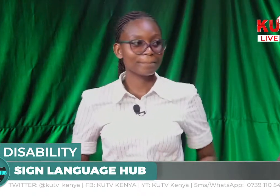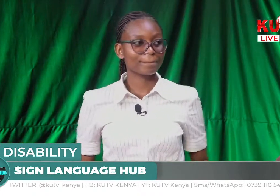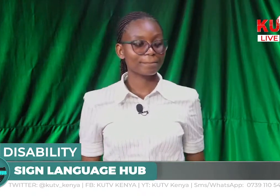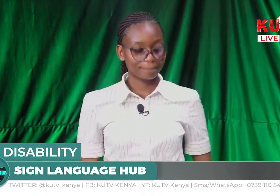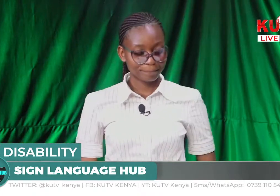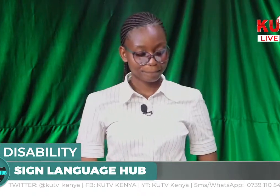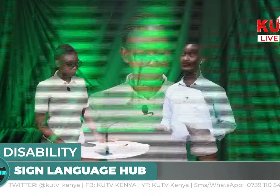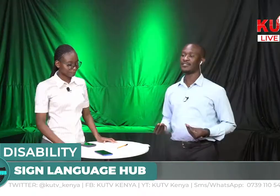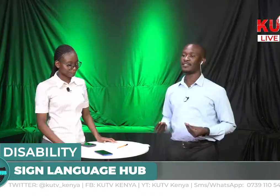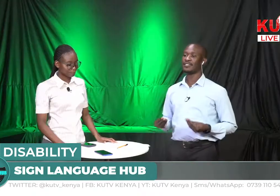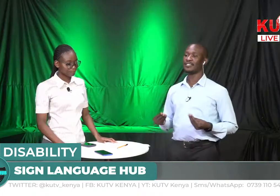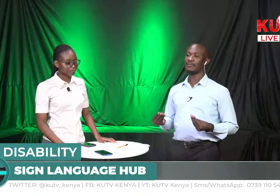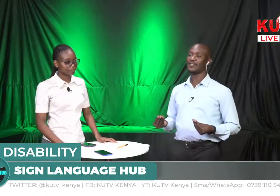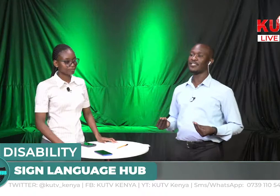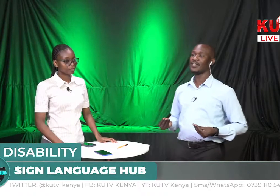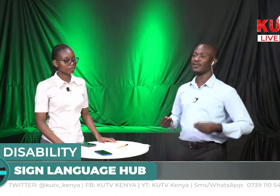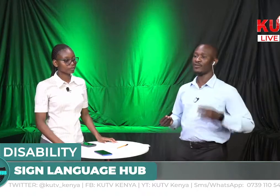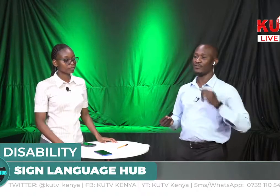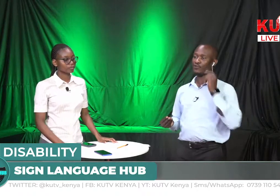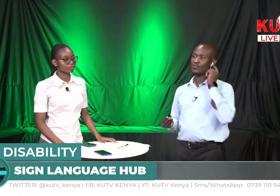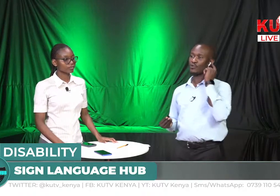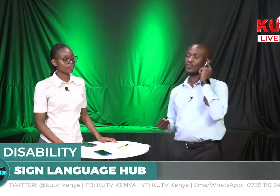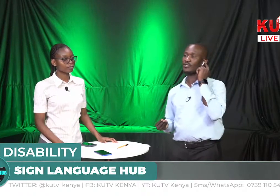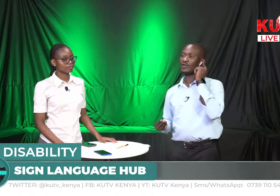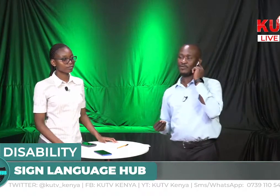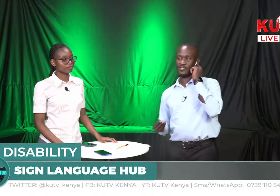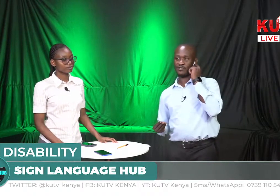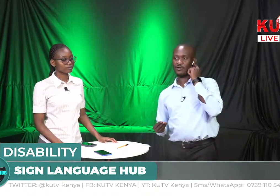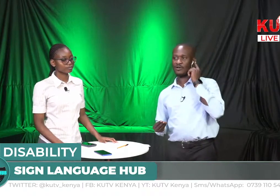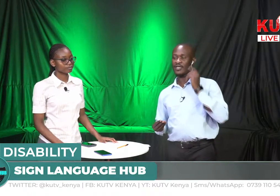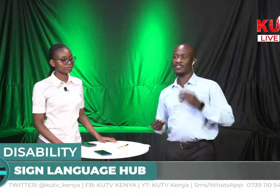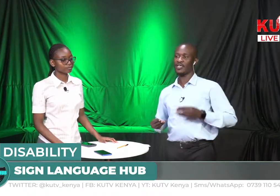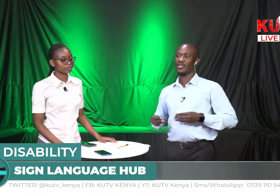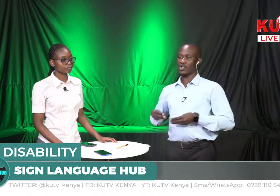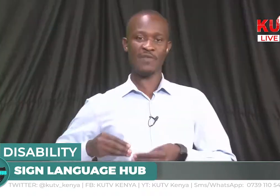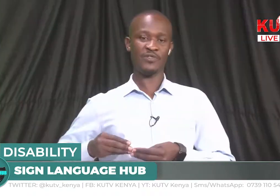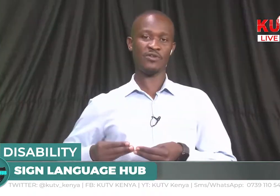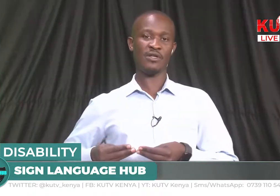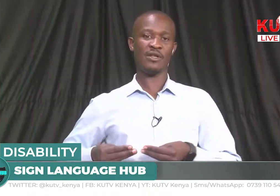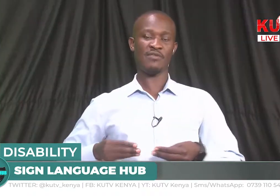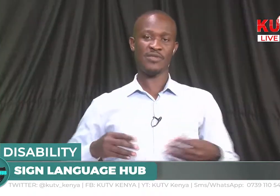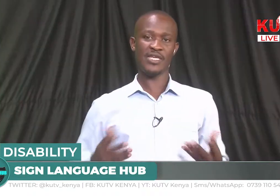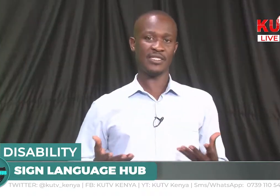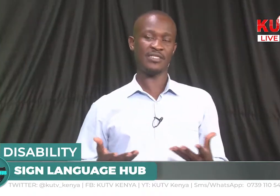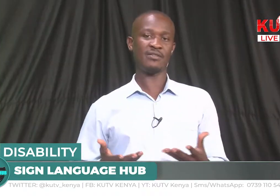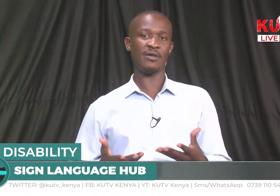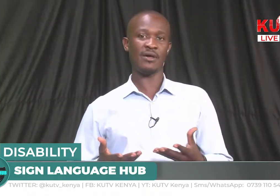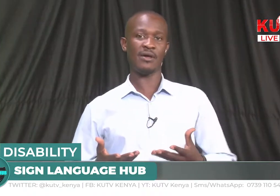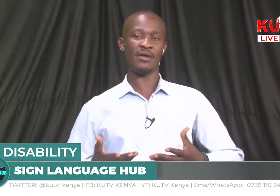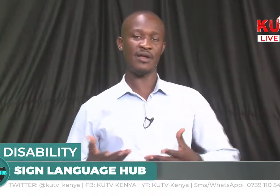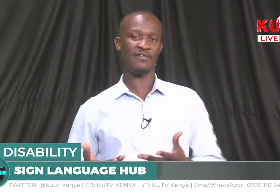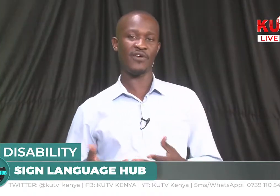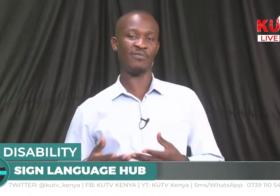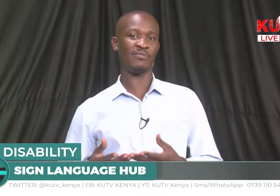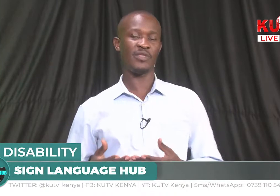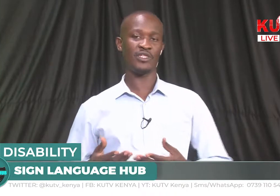at times, disability can confuse you with corruption, all right? Corruption, let me just clarify the two